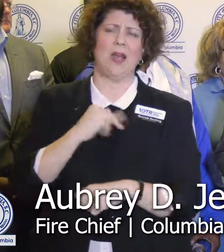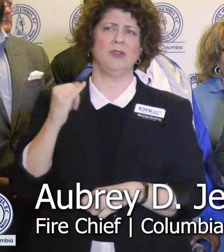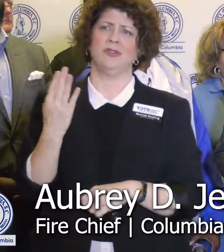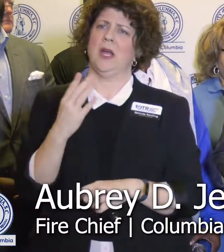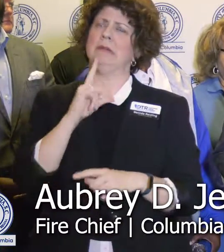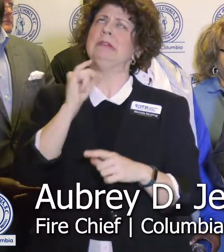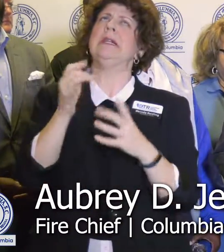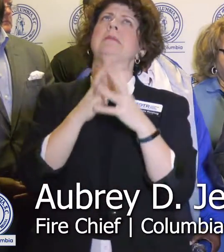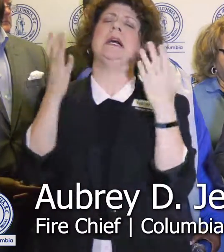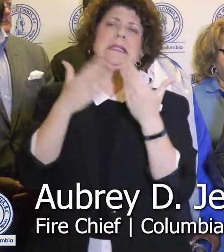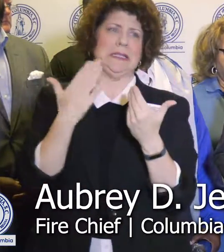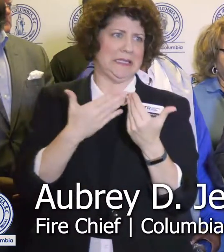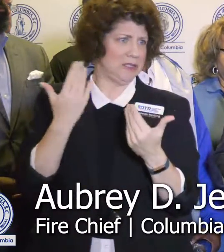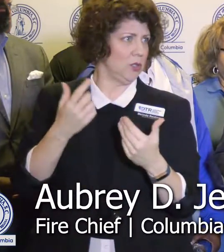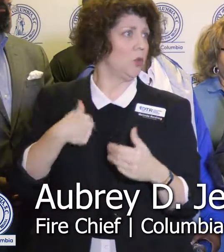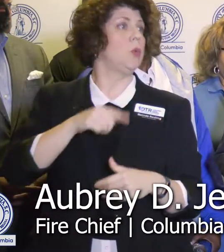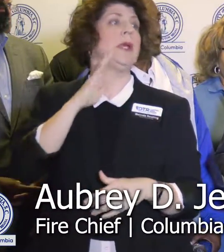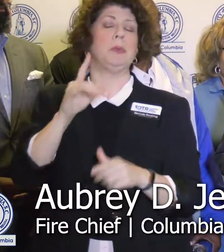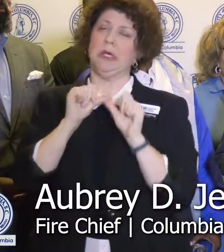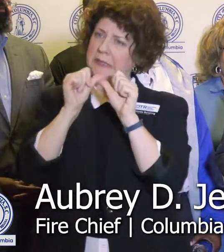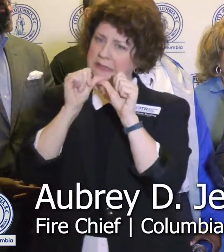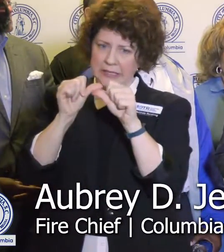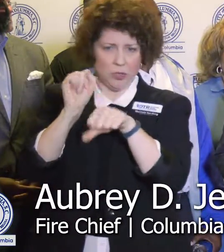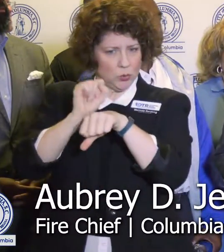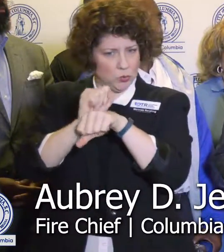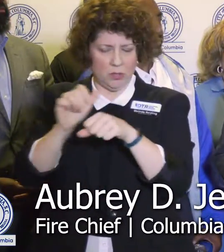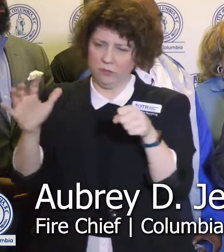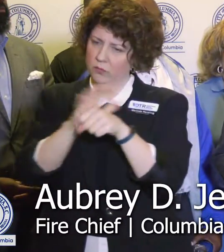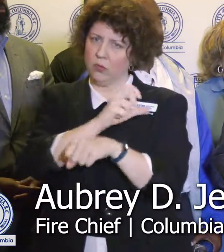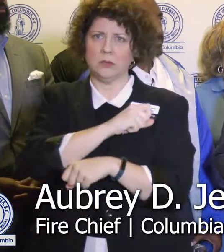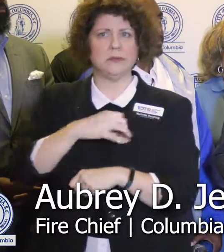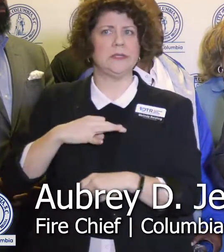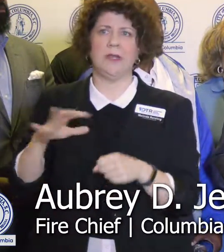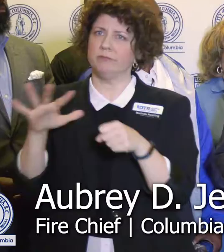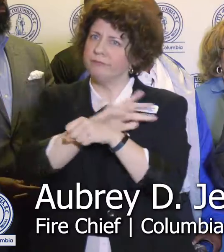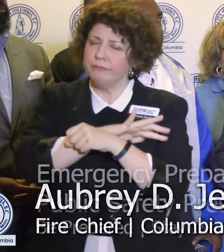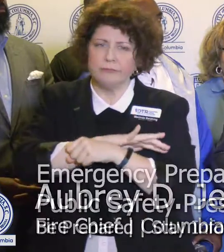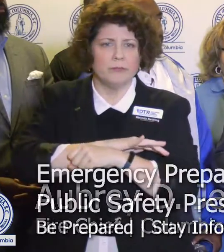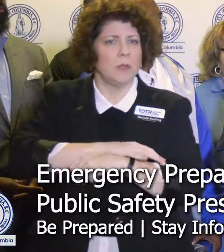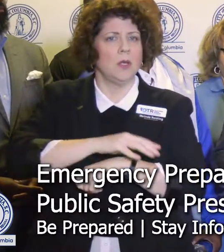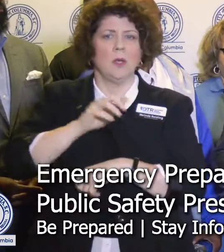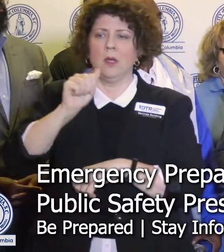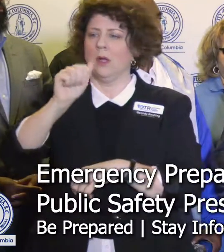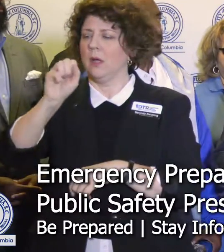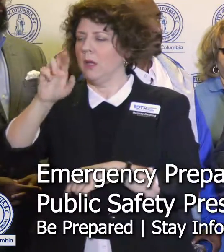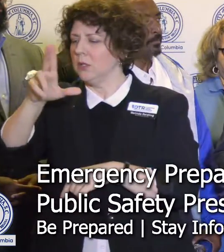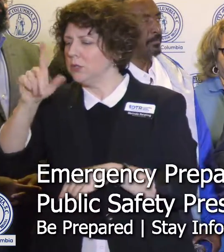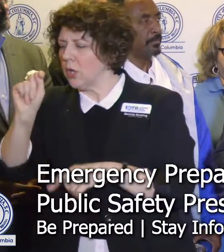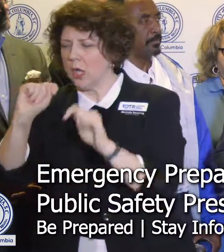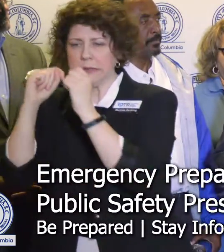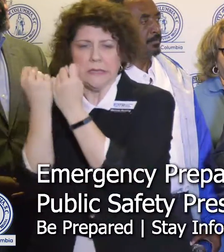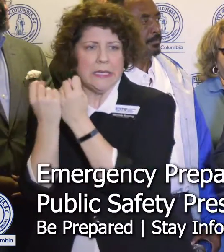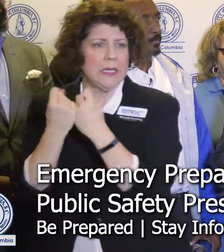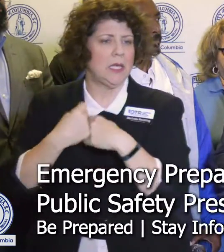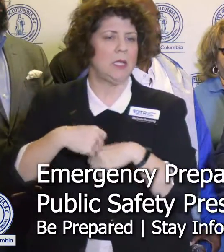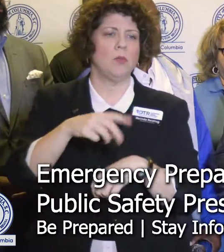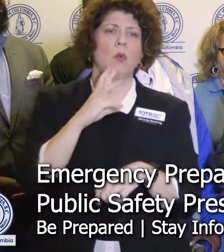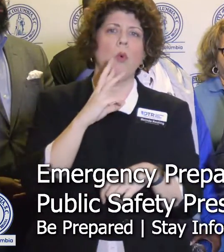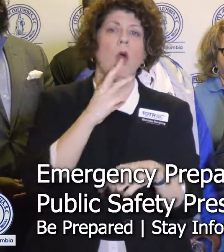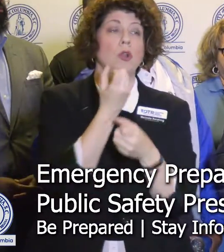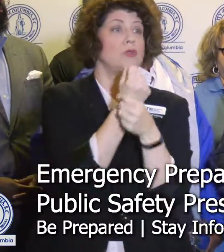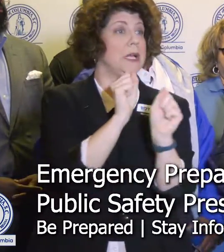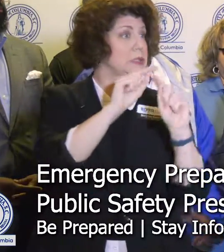lot easier. We will continue to be staffed up. We still have our SAW team and our water rescue